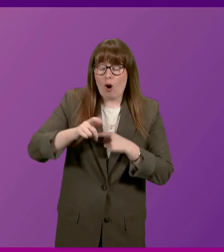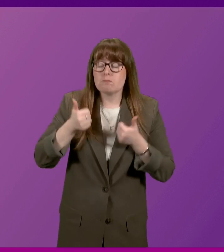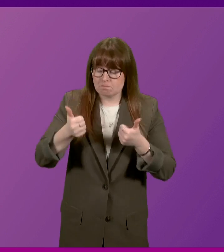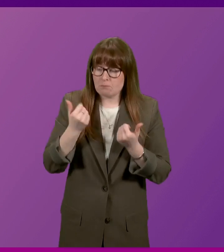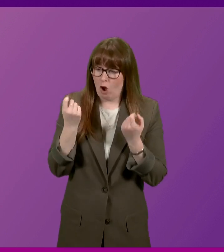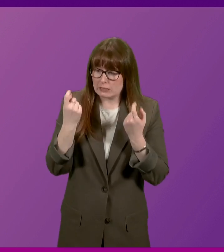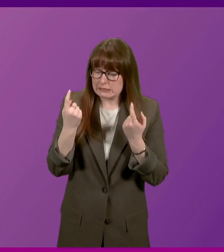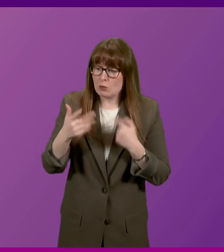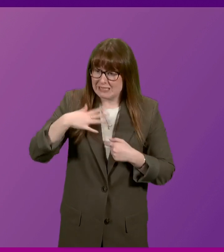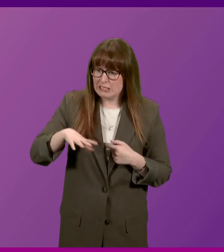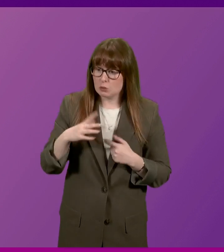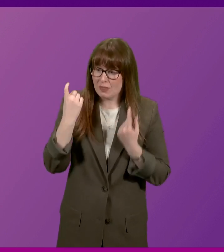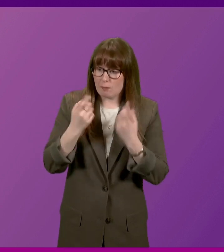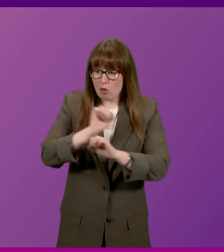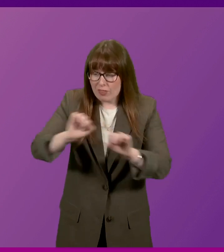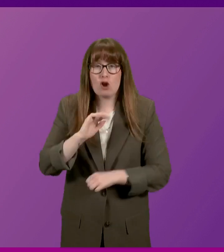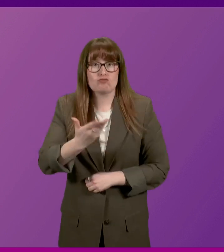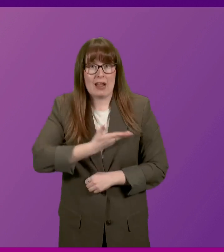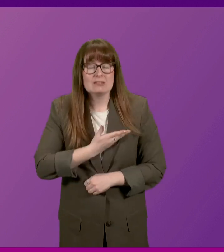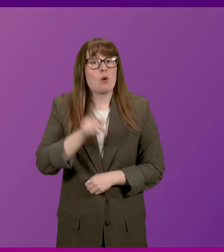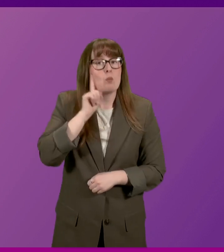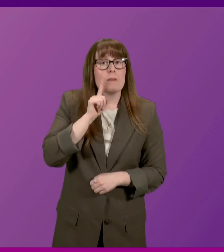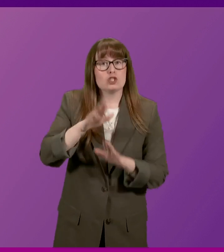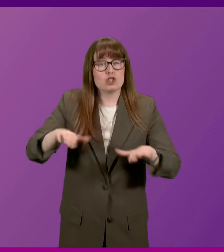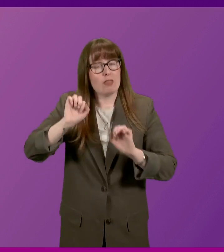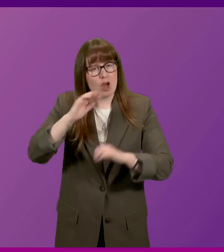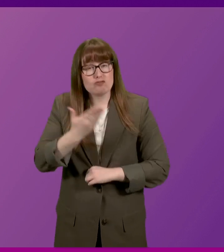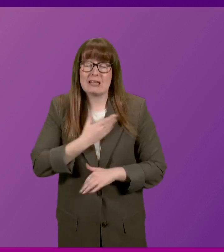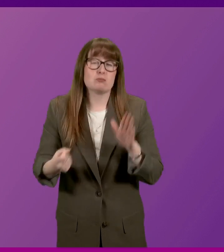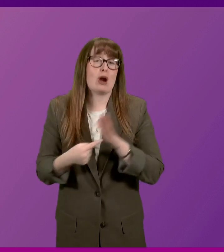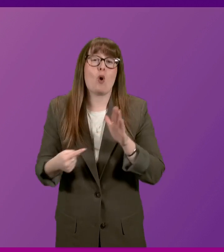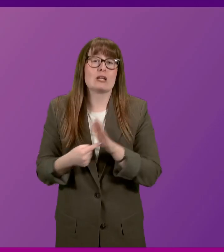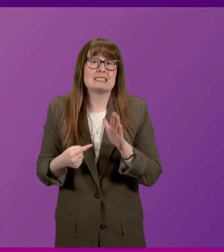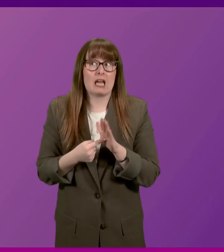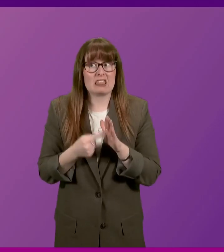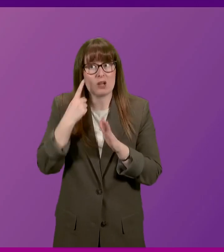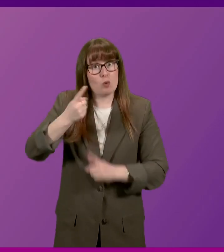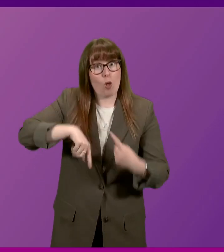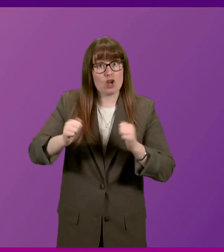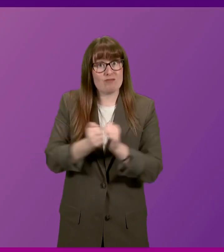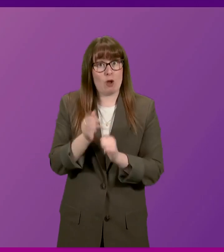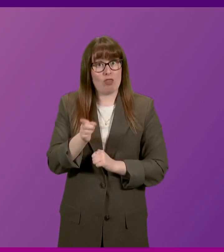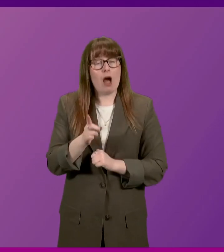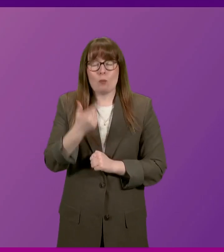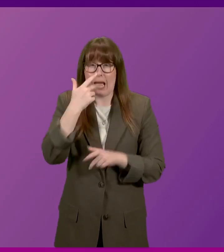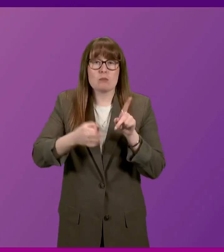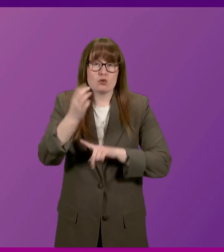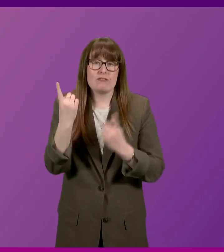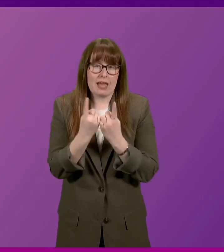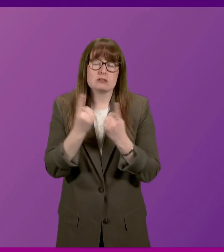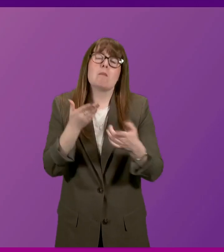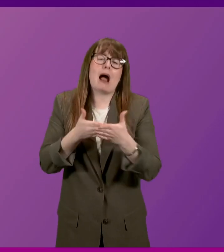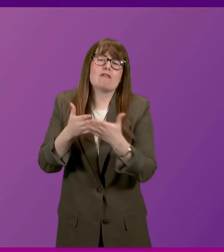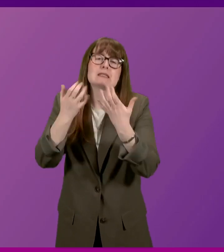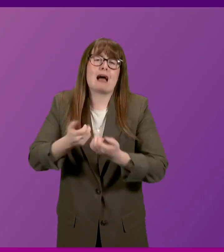rights of women and children at the centre here, I think we could really improve. But yeah, I agree that there are obstacles, but it